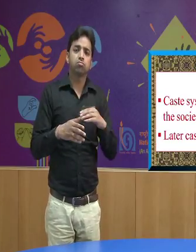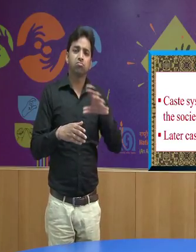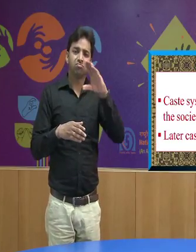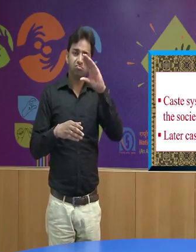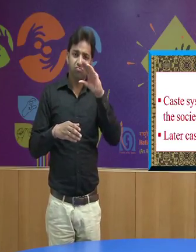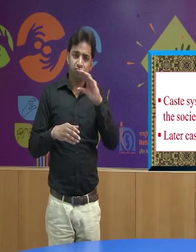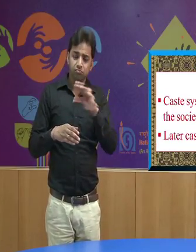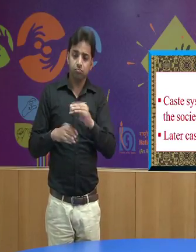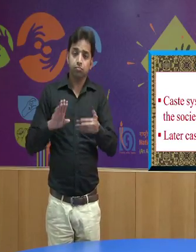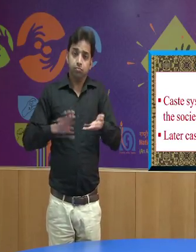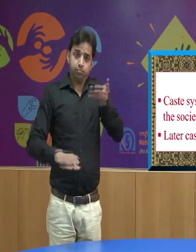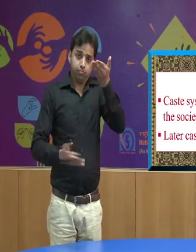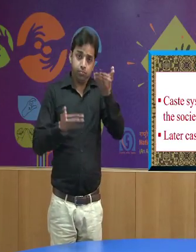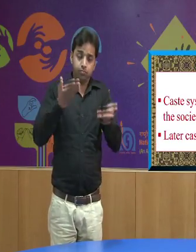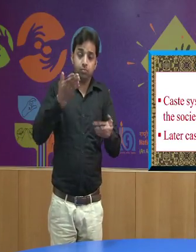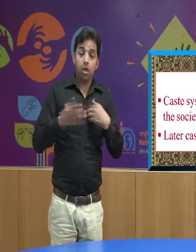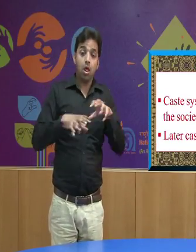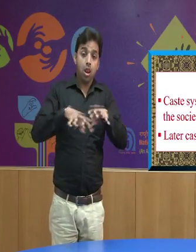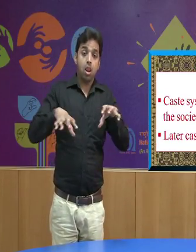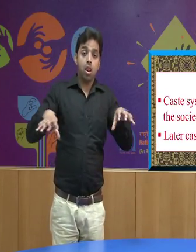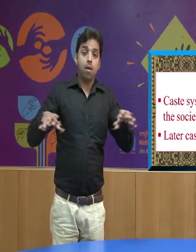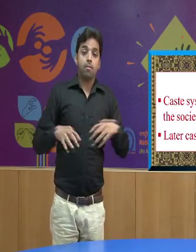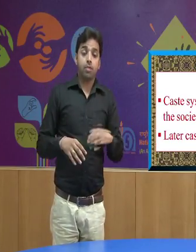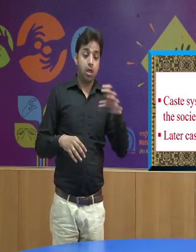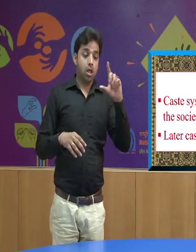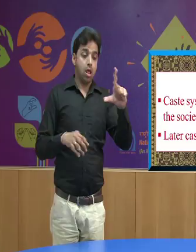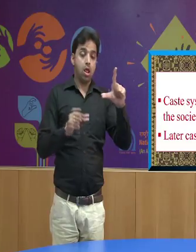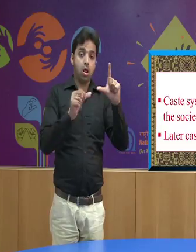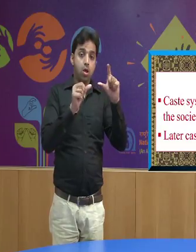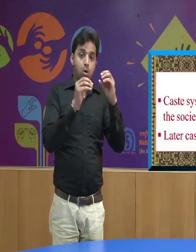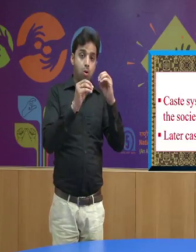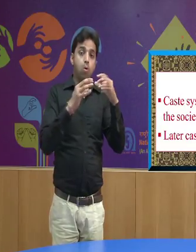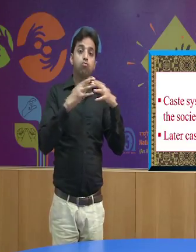divided into low castes and high castes.